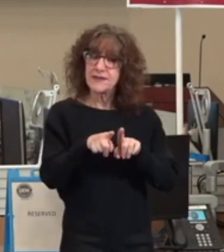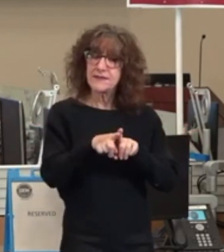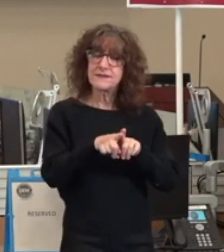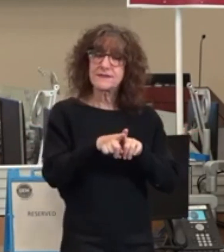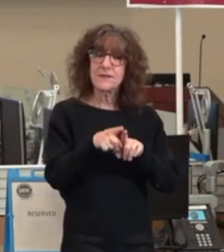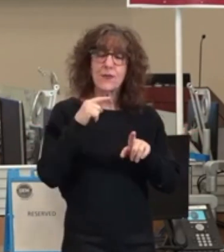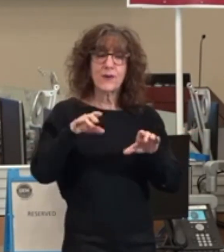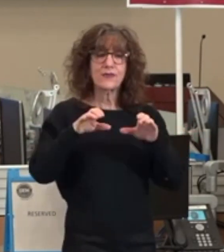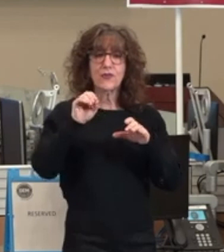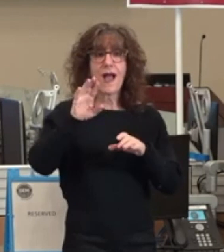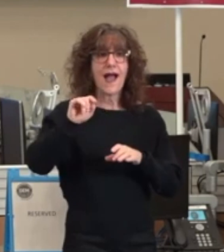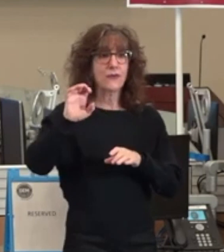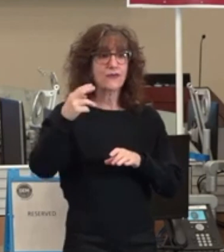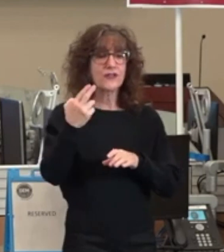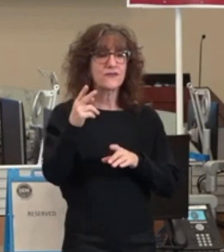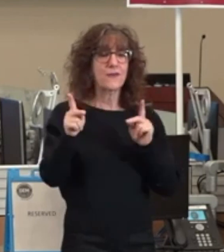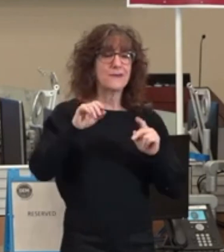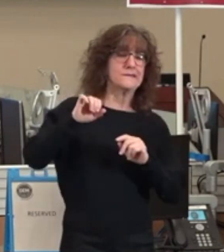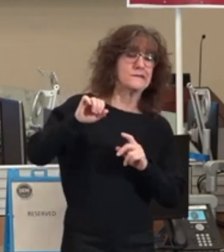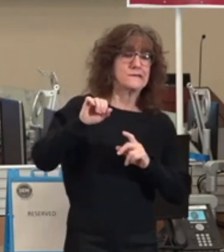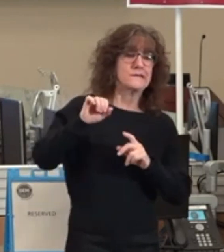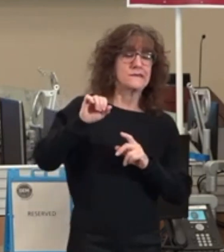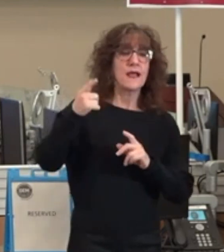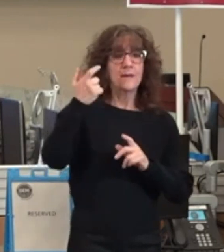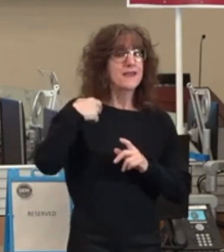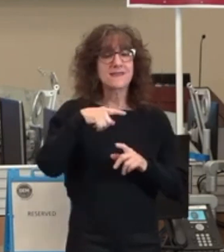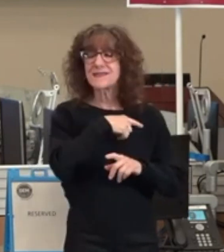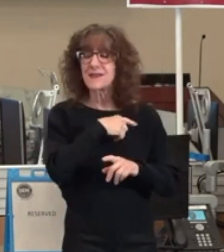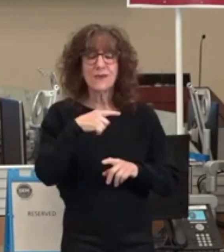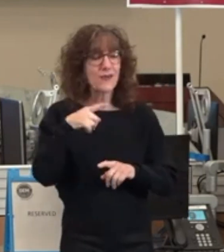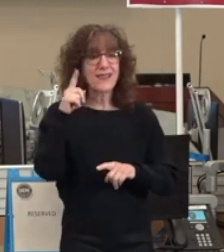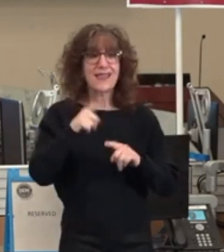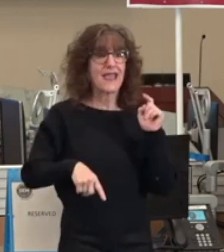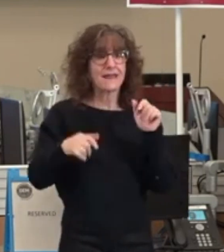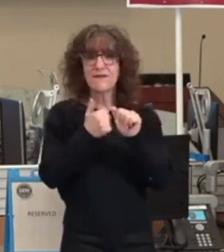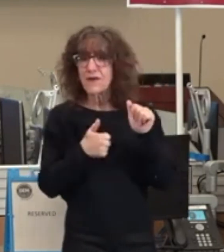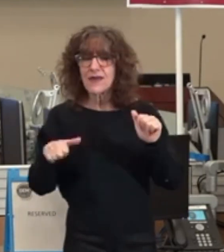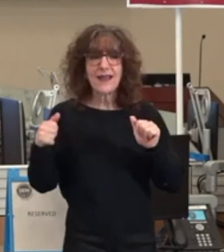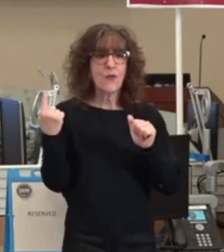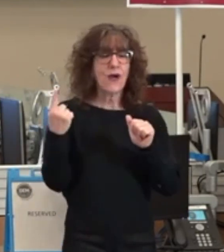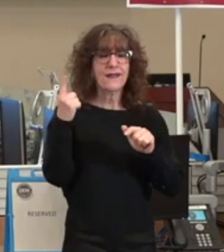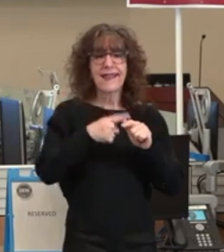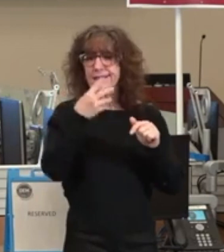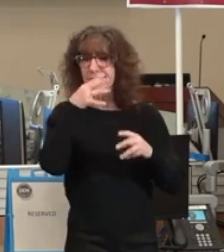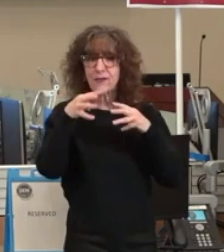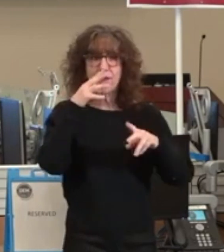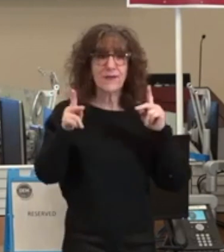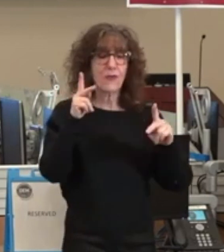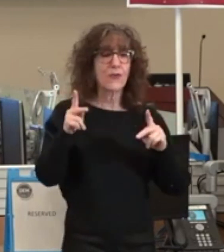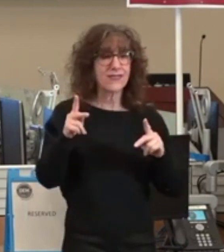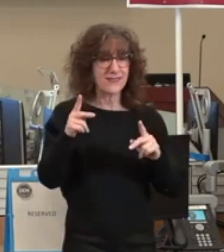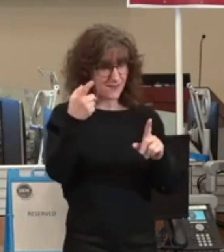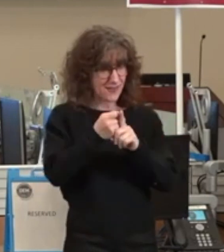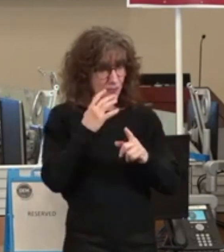to conduct outreach to those who are hesitant because we can't afford to leave anybody behind with these life-saving